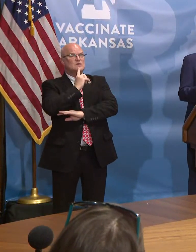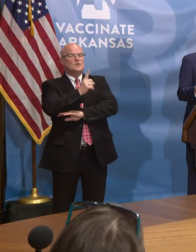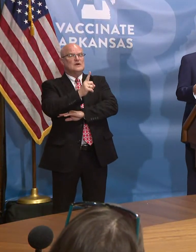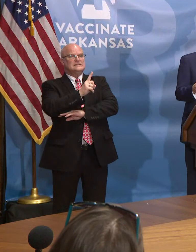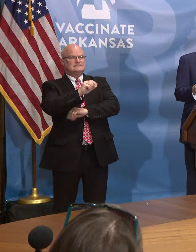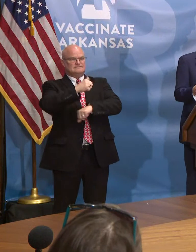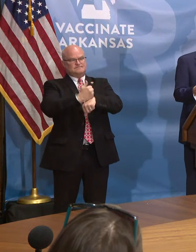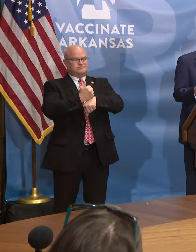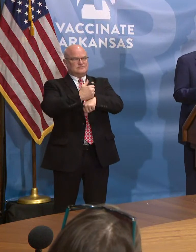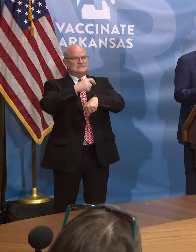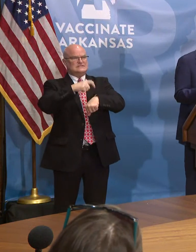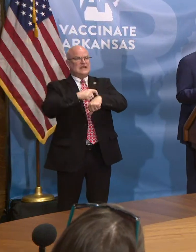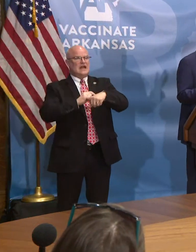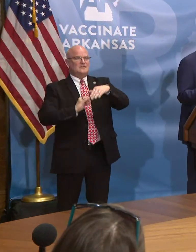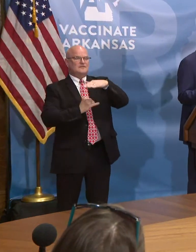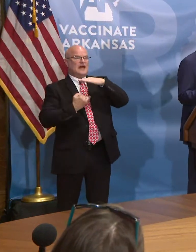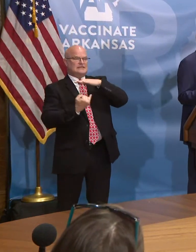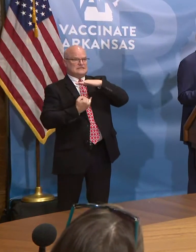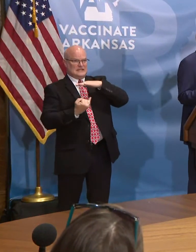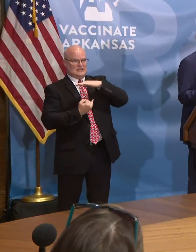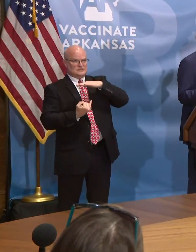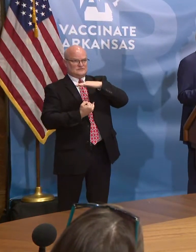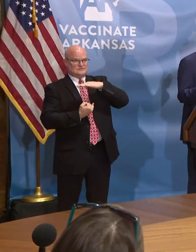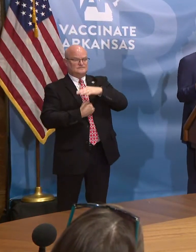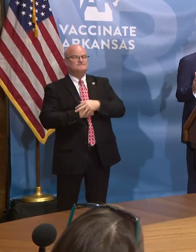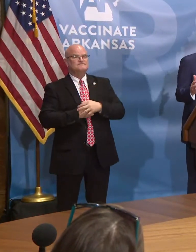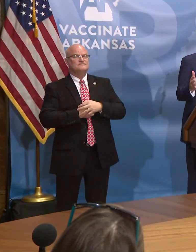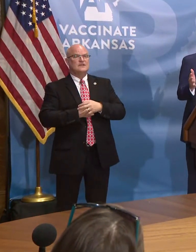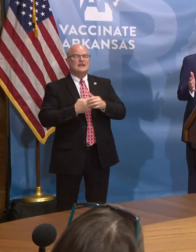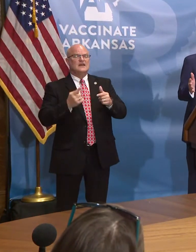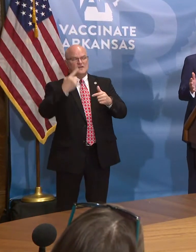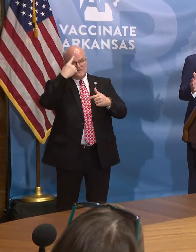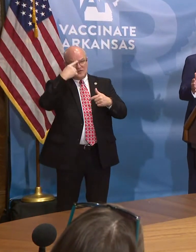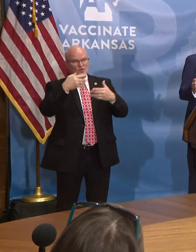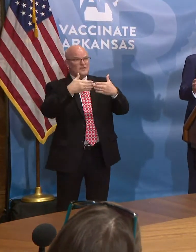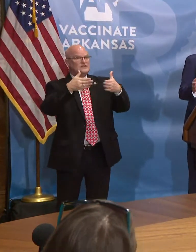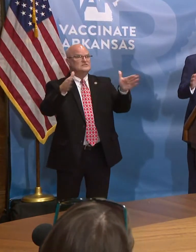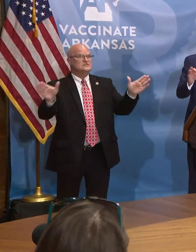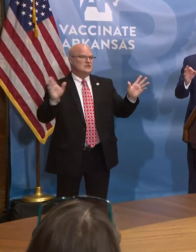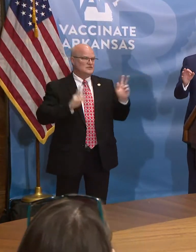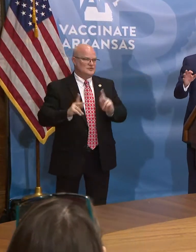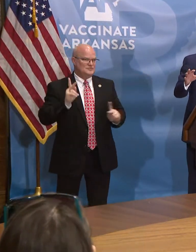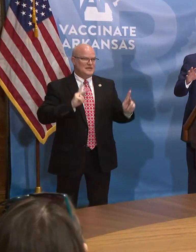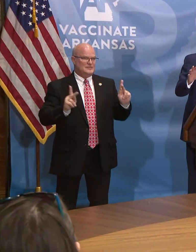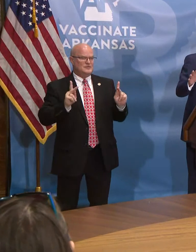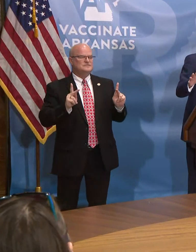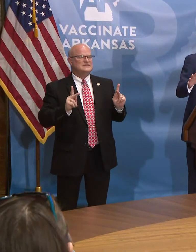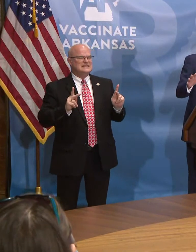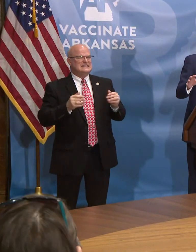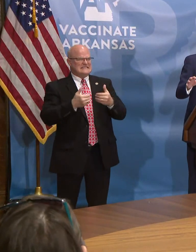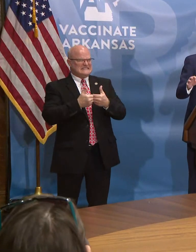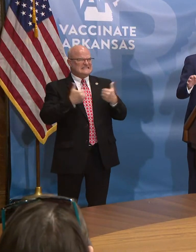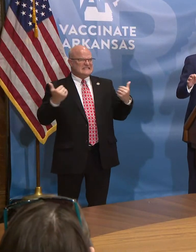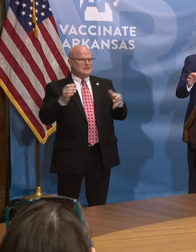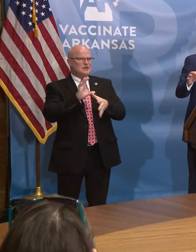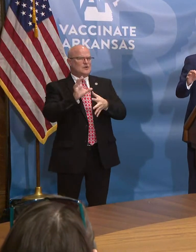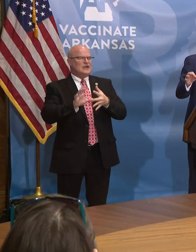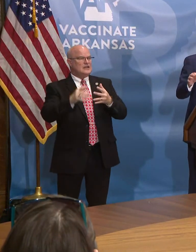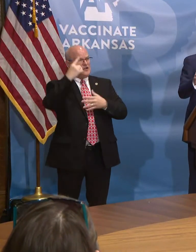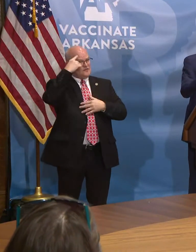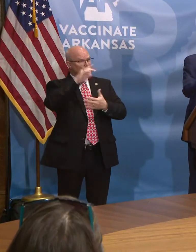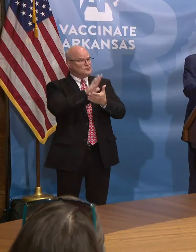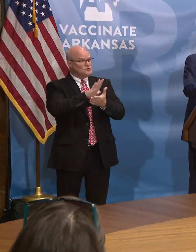solid time of isolation. This, first of all, is for the general public. There's separate criteria right now